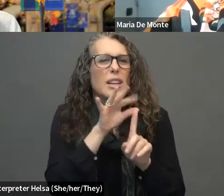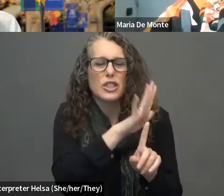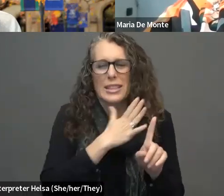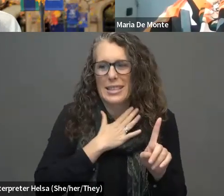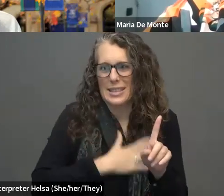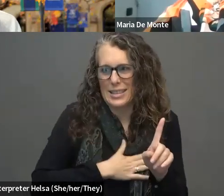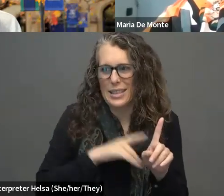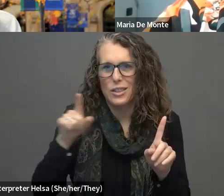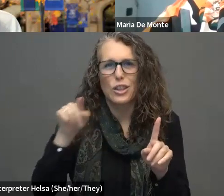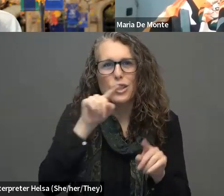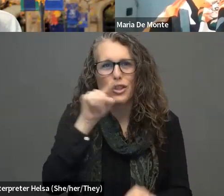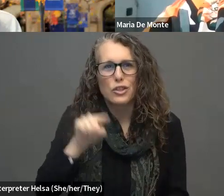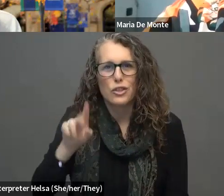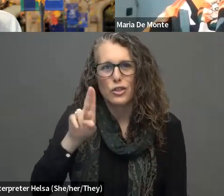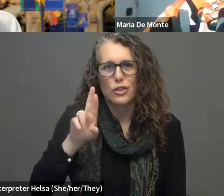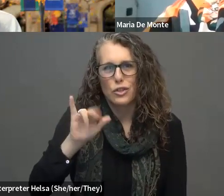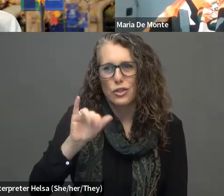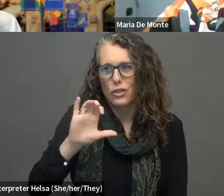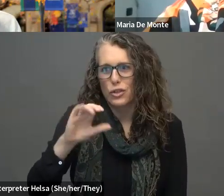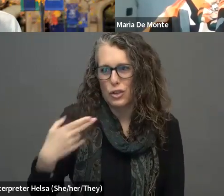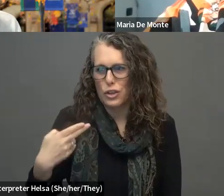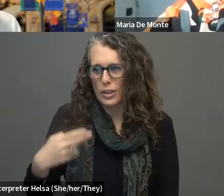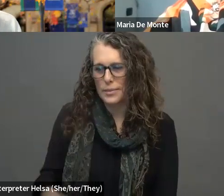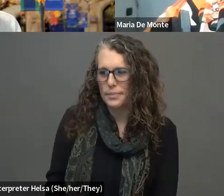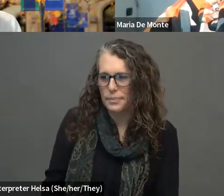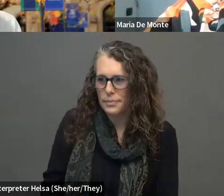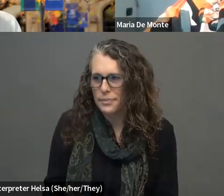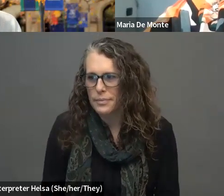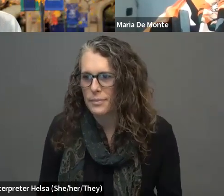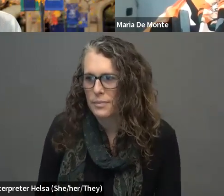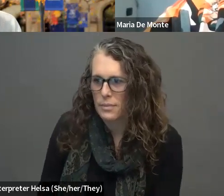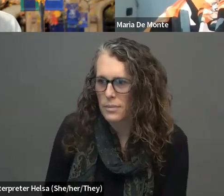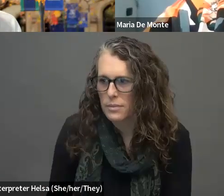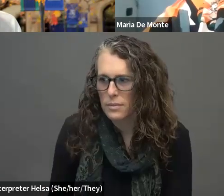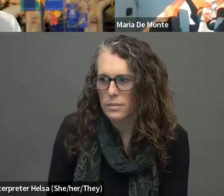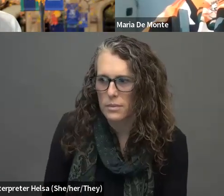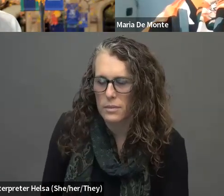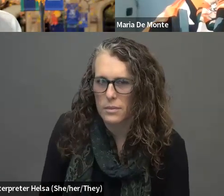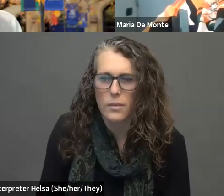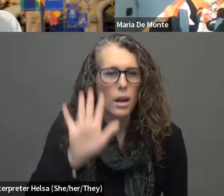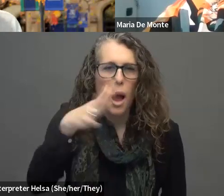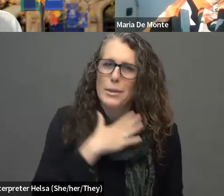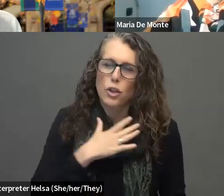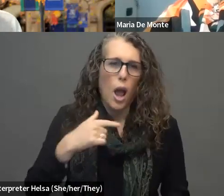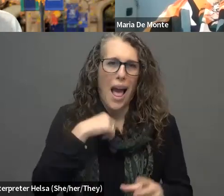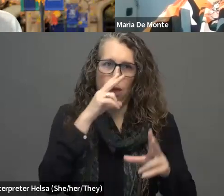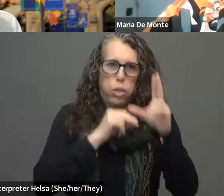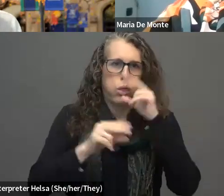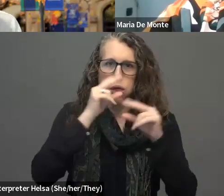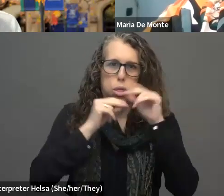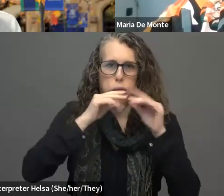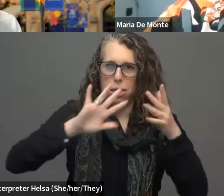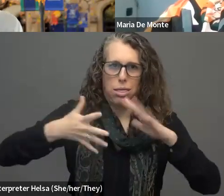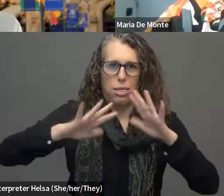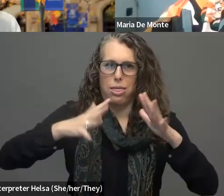from the University of Zurich, and Nivia De Jong from Leiden University. Again, I apologize for the bad pronunciation.